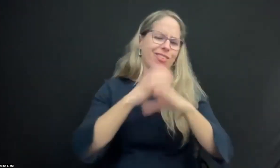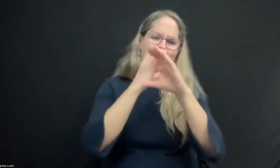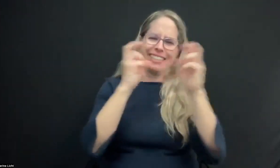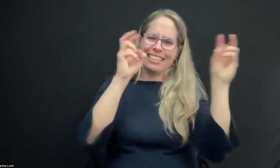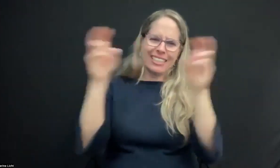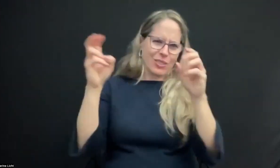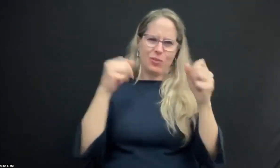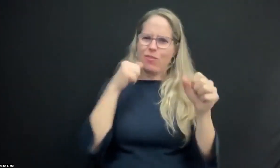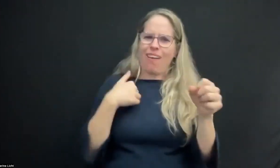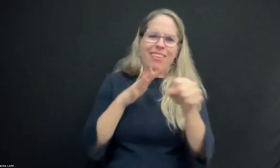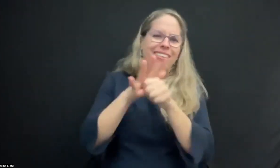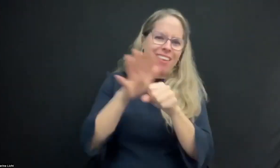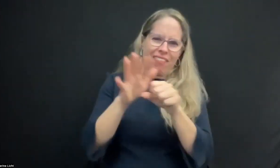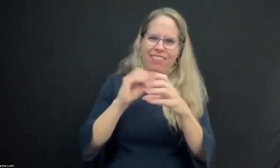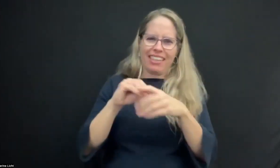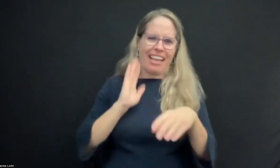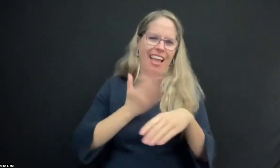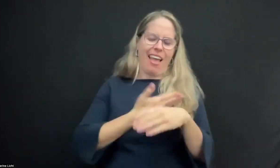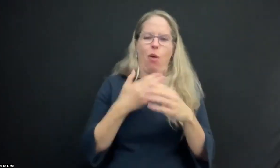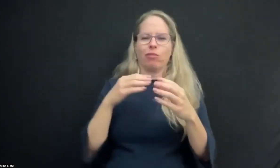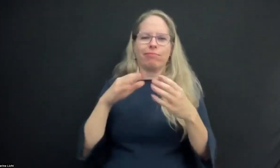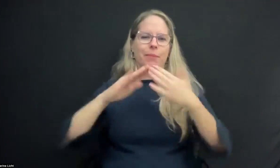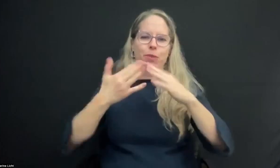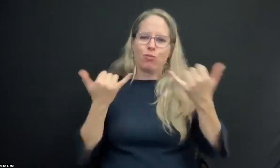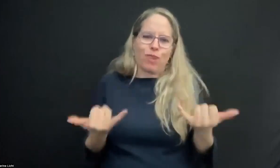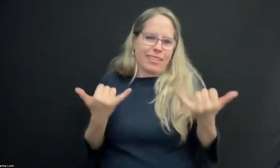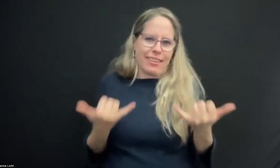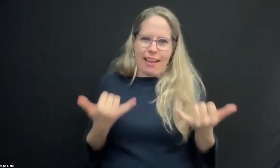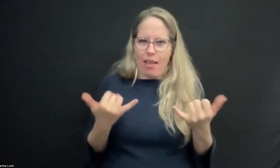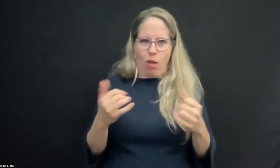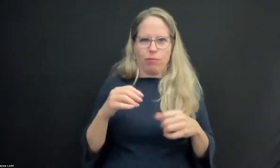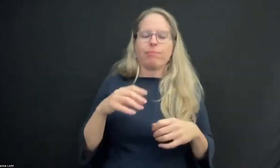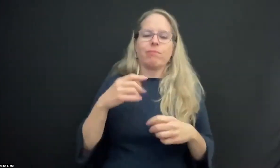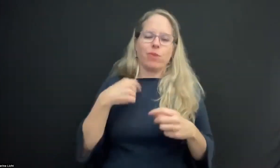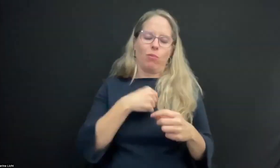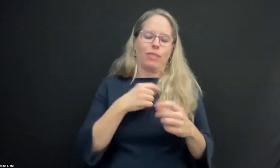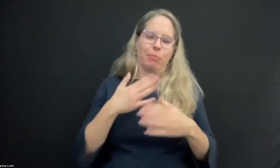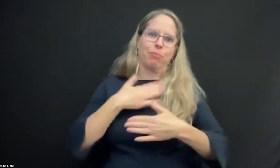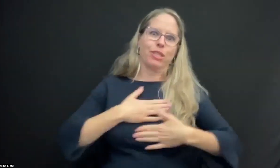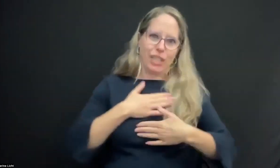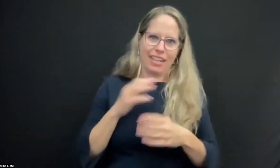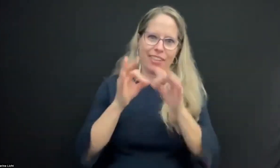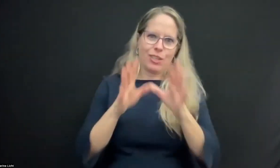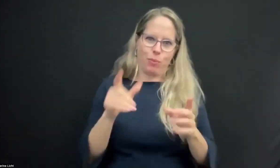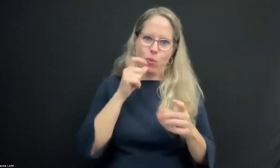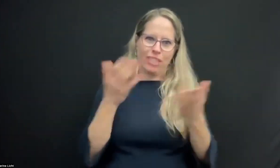crisis is an issue. We don't have enough interpreters in our community right now, so we appreciate the interpreter